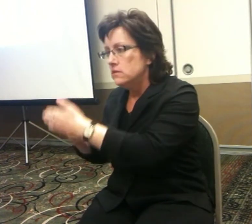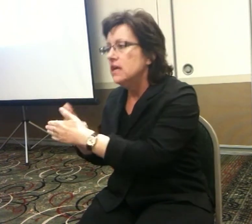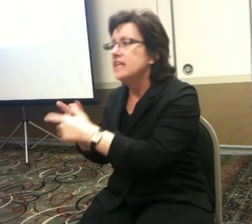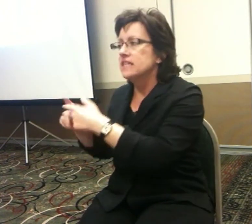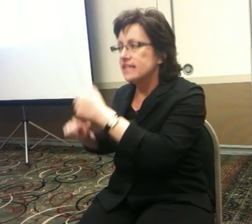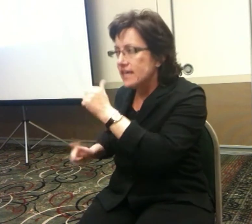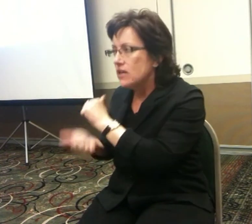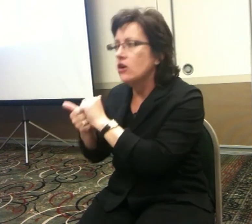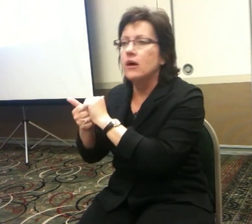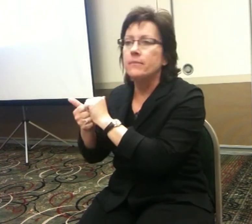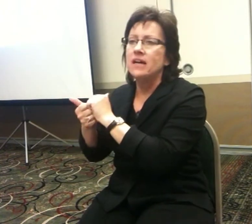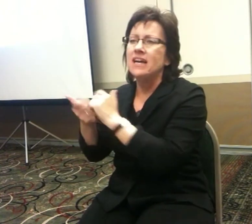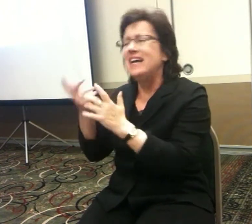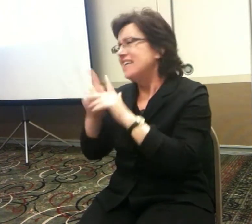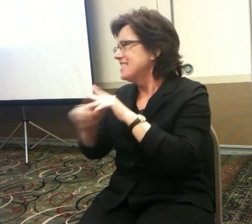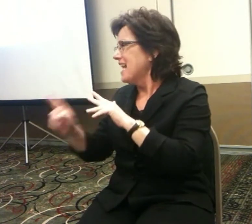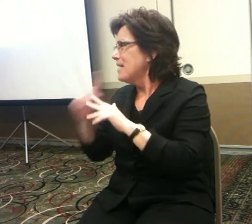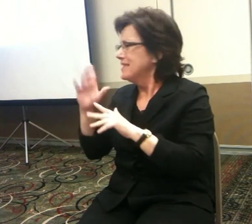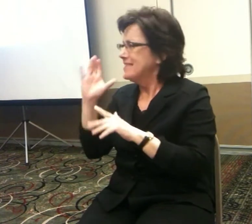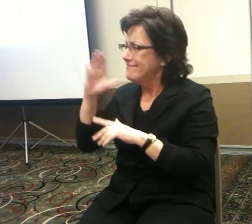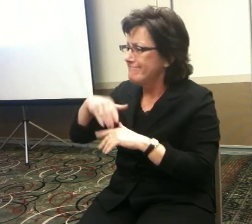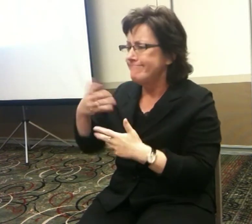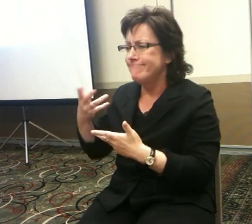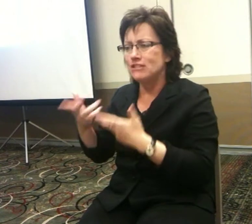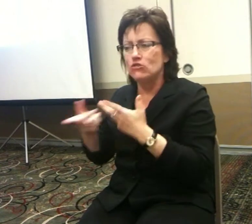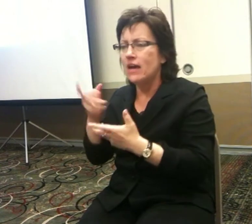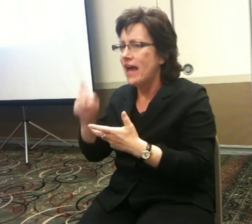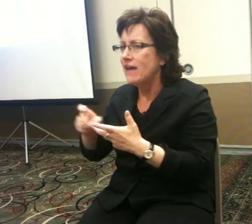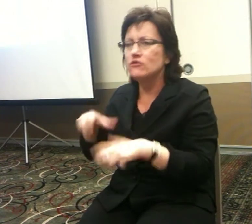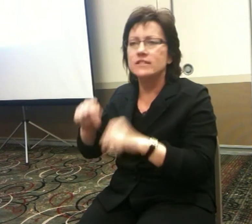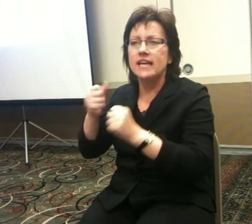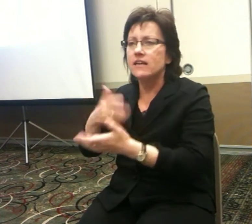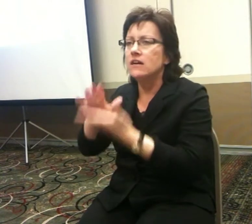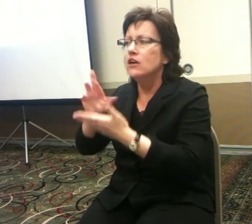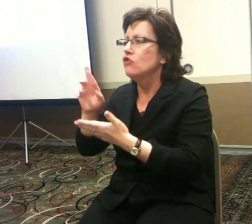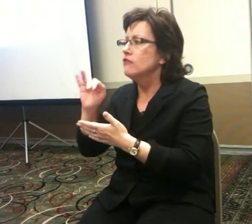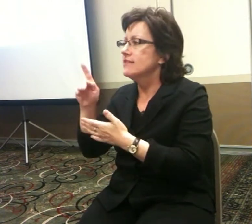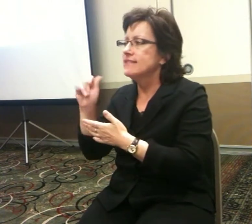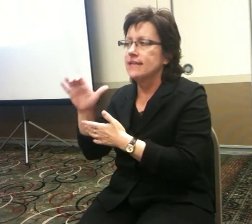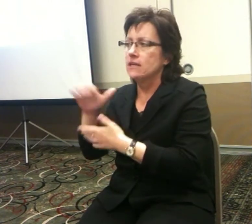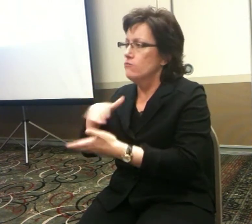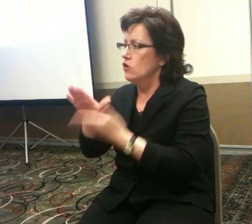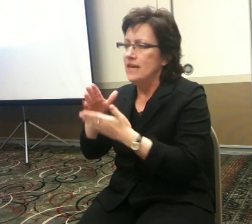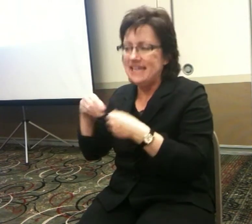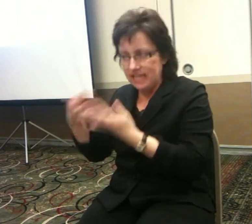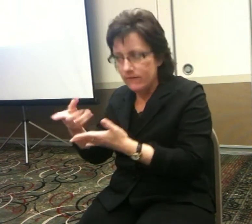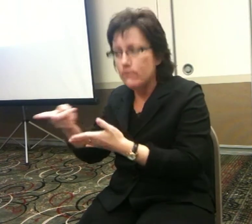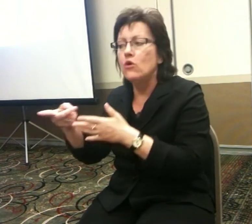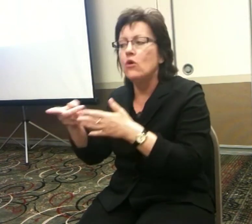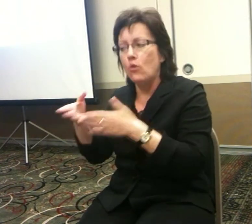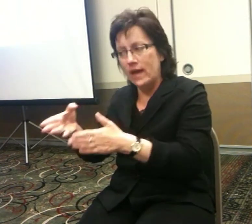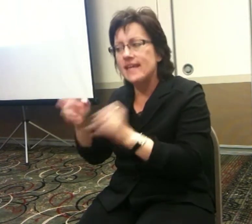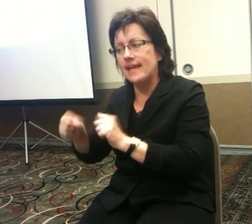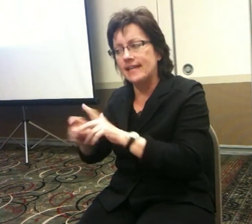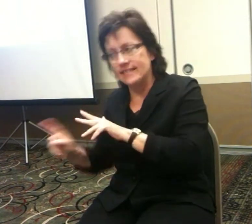behavior. It's one of those that you've got to deal with it realistically. I've got to give him a way to escape until such time that he doesn't need to. That